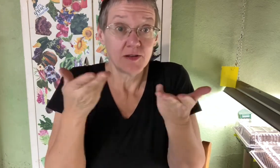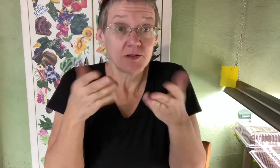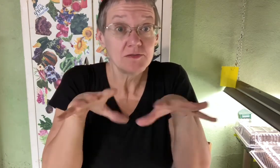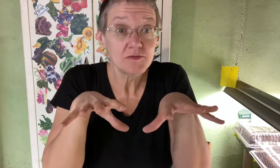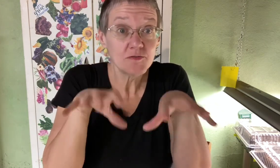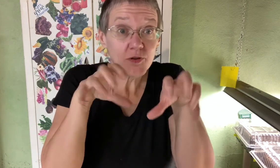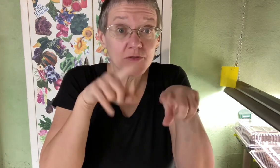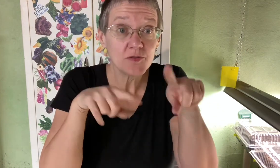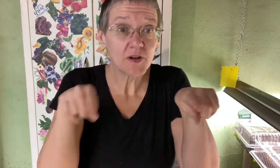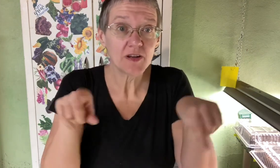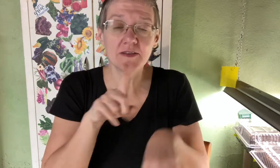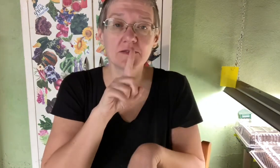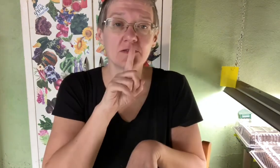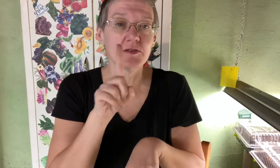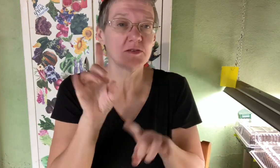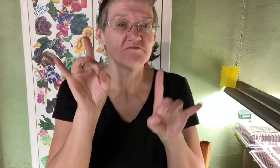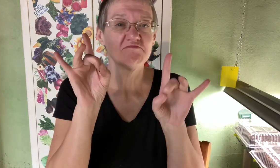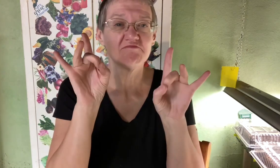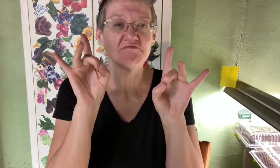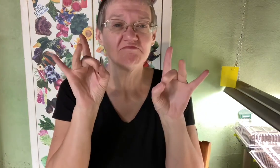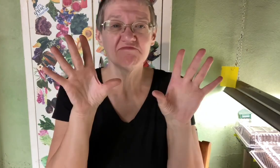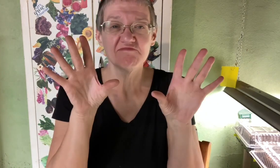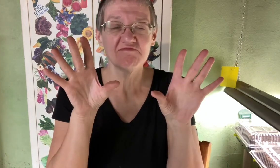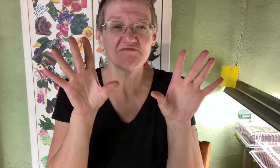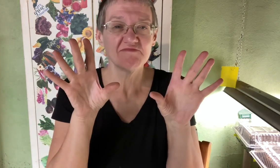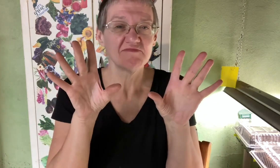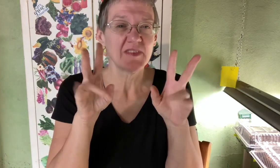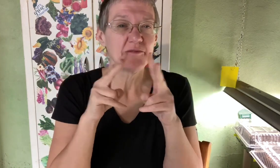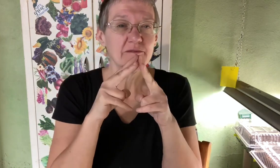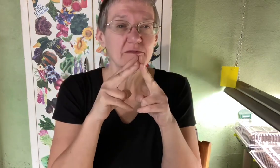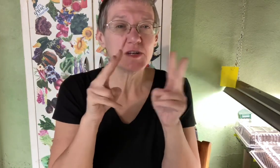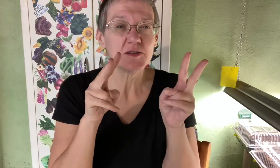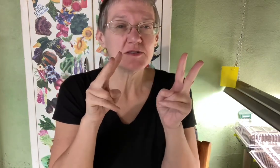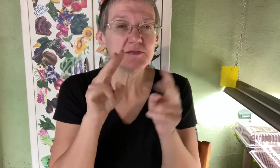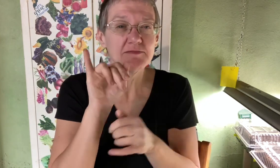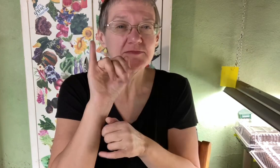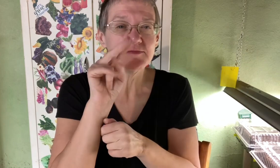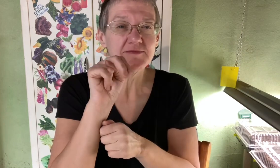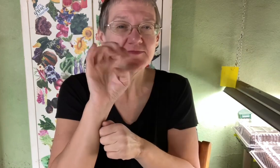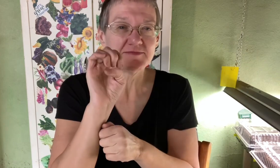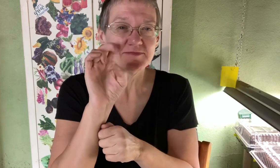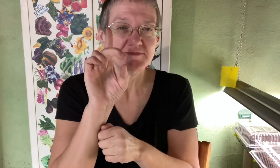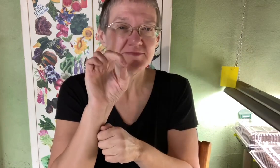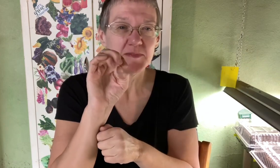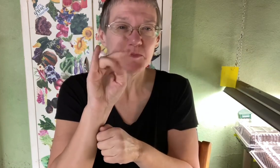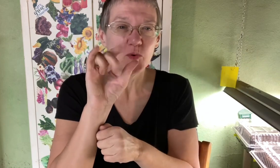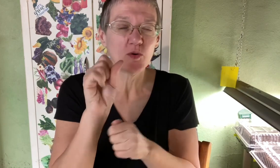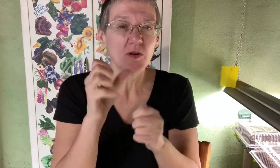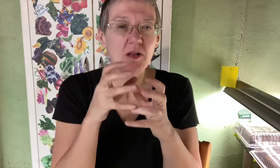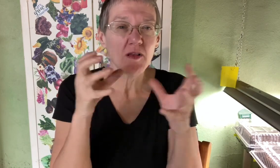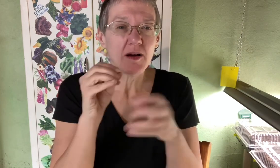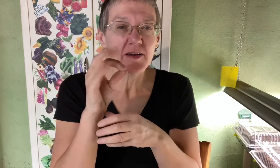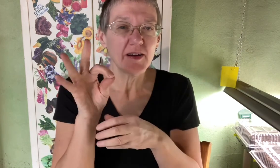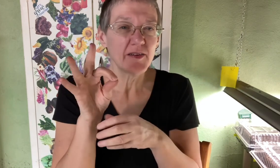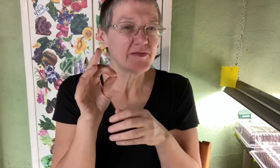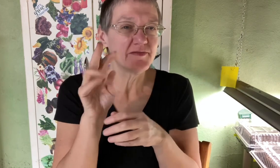okra. And the frozen varieties here are terrible. They're very inedible.